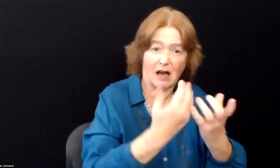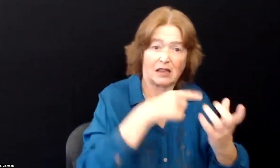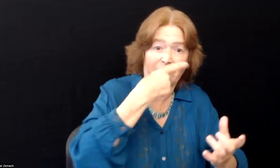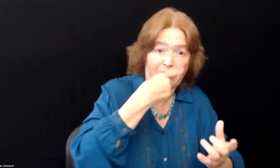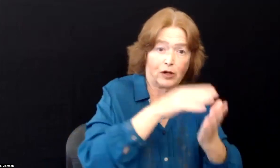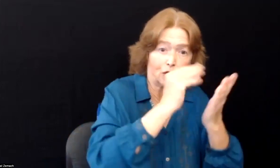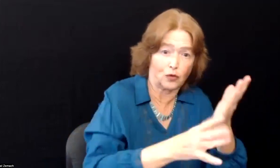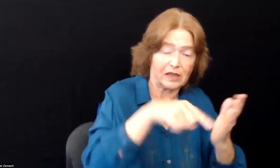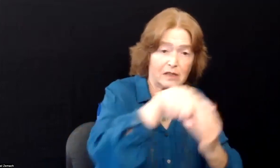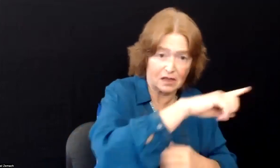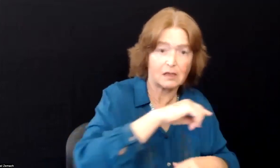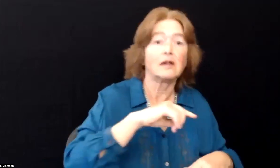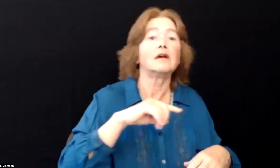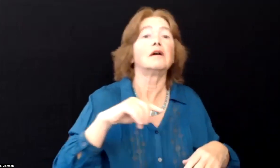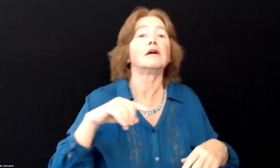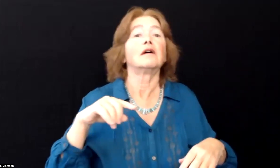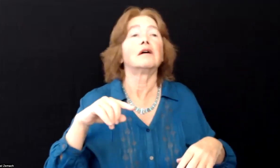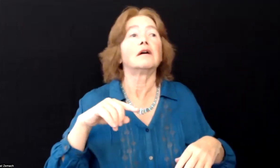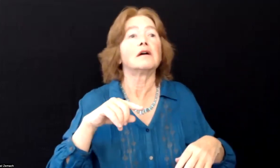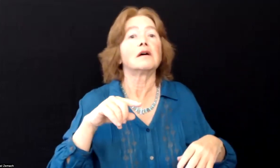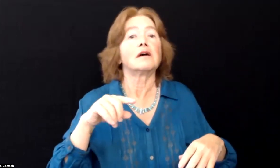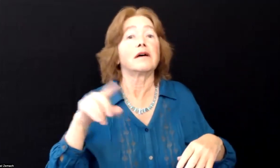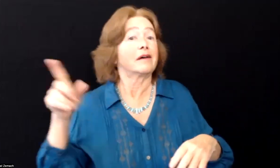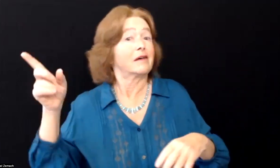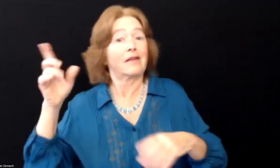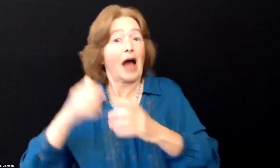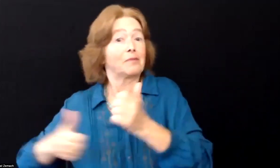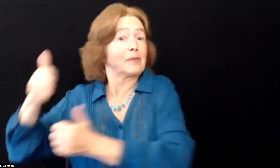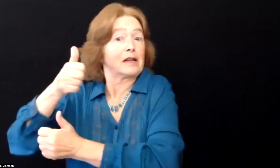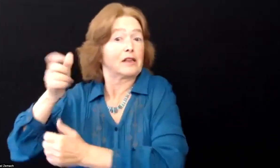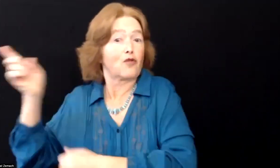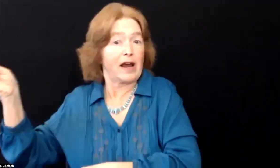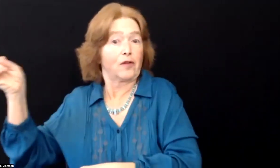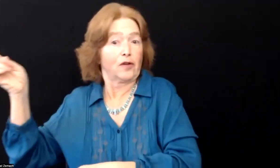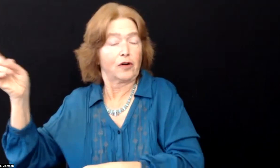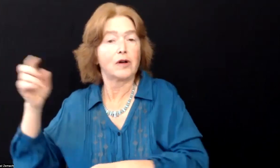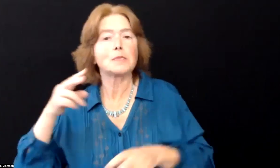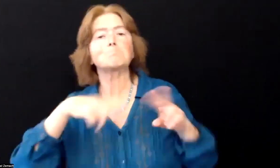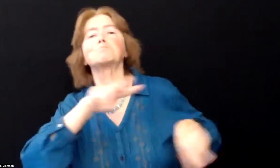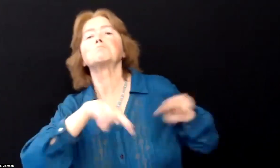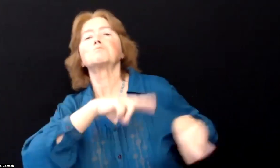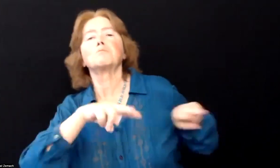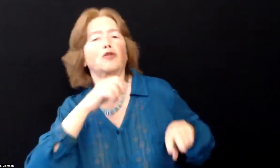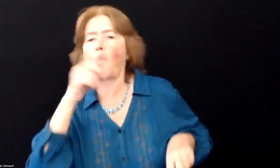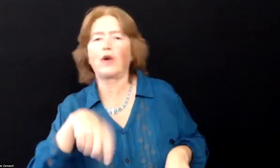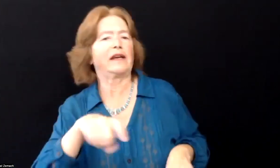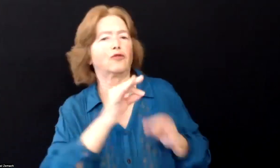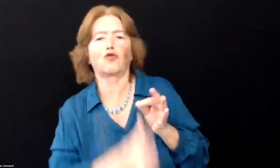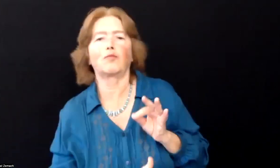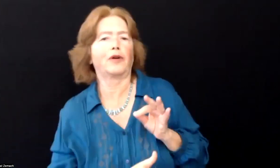class of the majority being hearing students, and the administrator would take a look at that class and decide